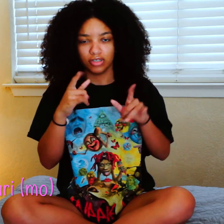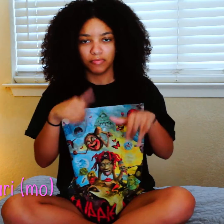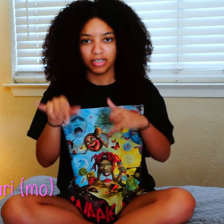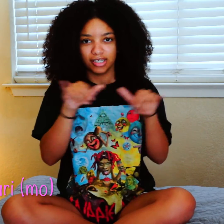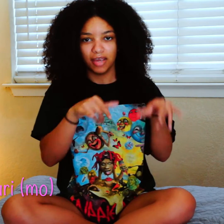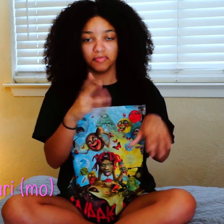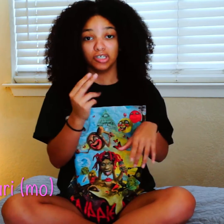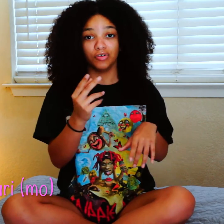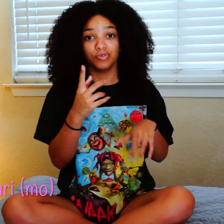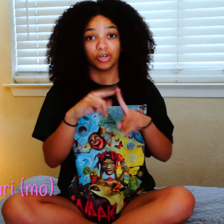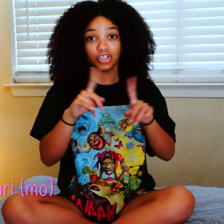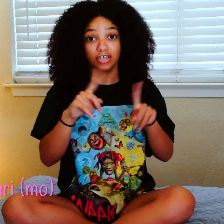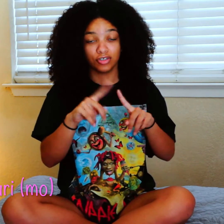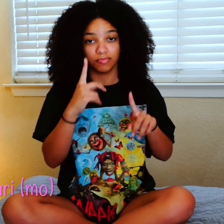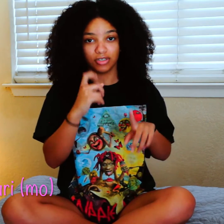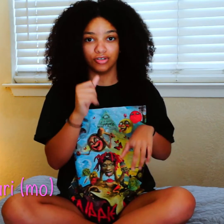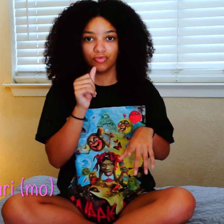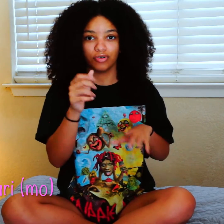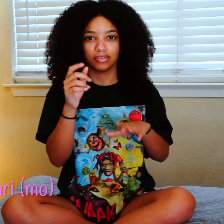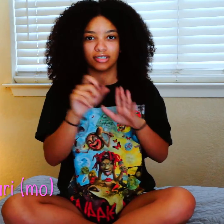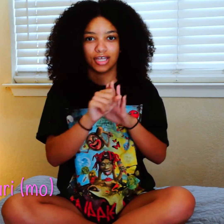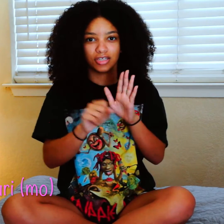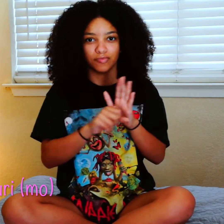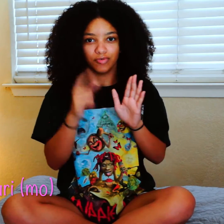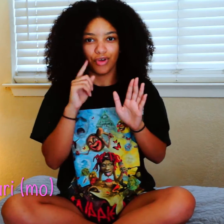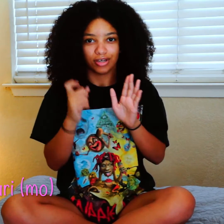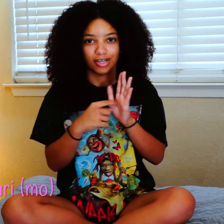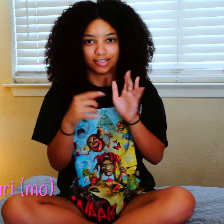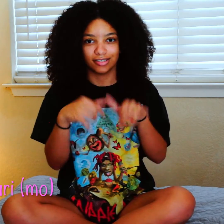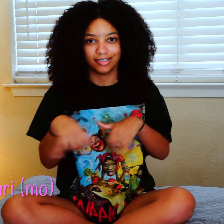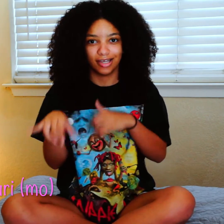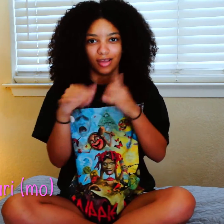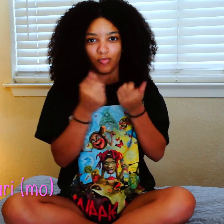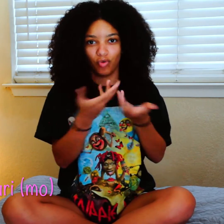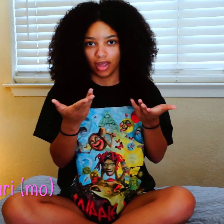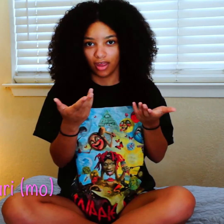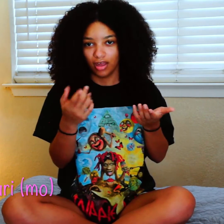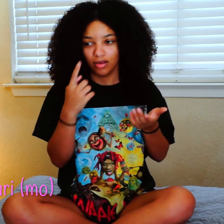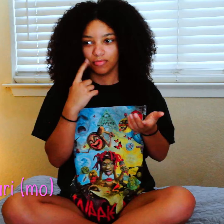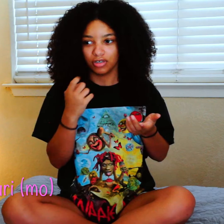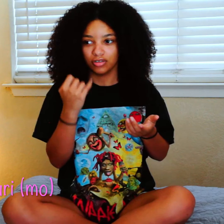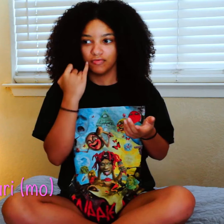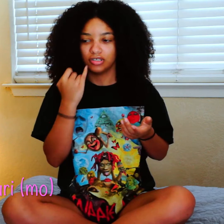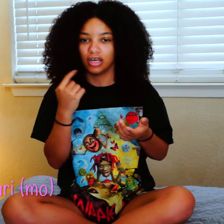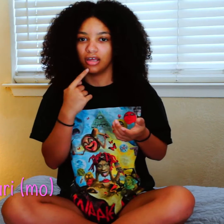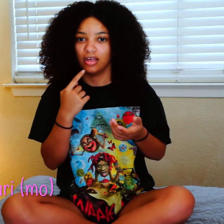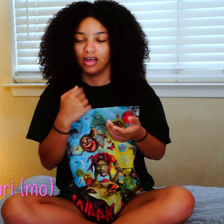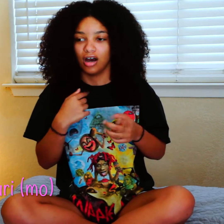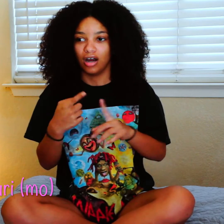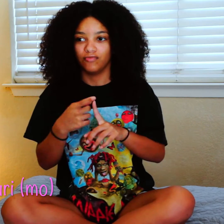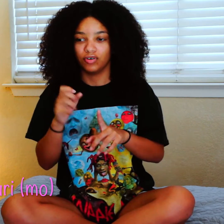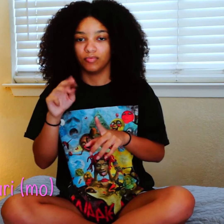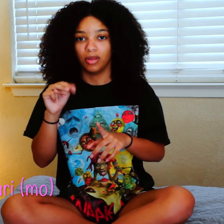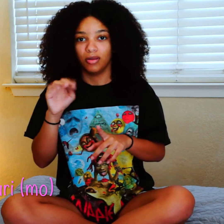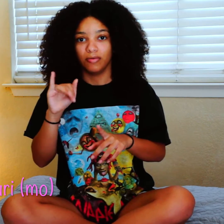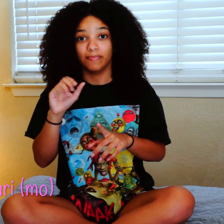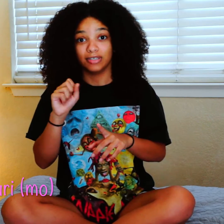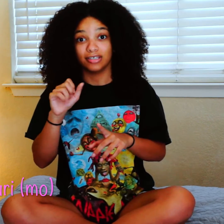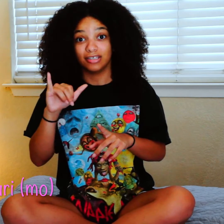be the same? No, you want to change it because you don't want the states to be recognized the same way. Because if you say, I'm from